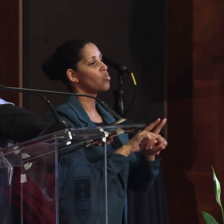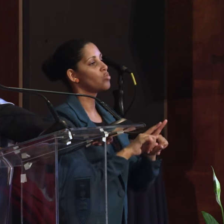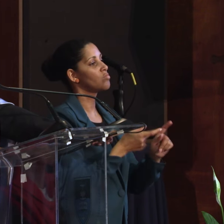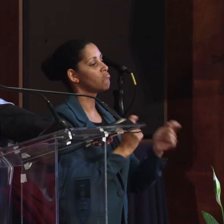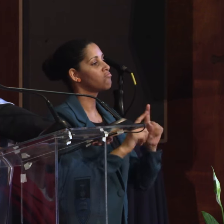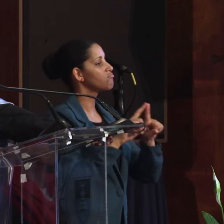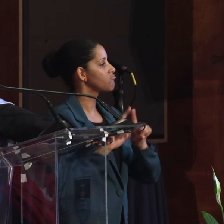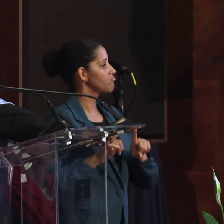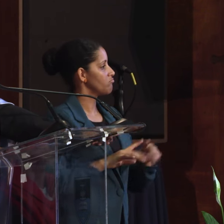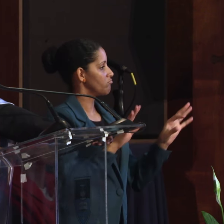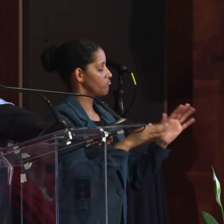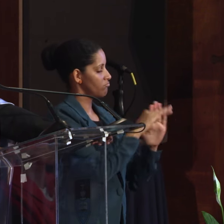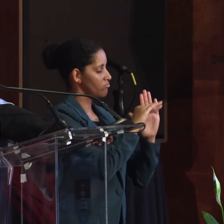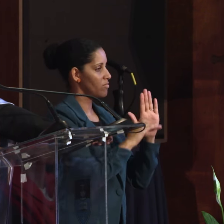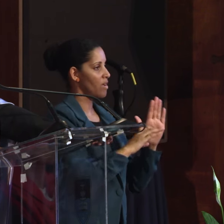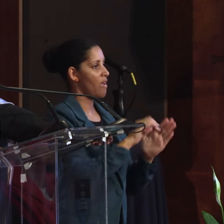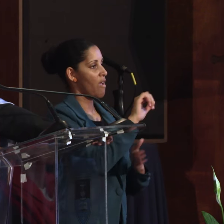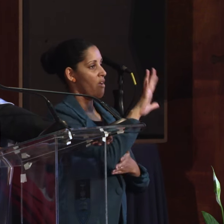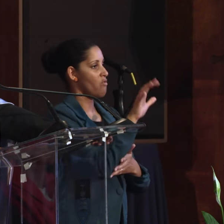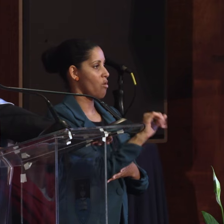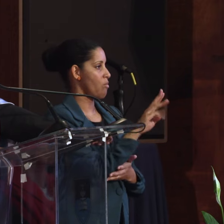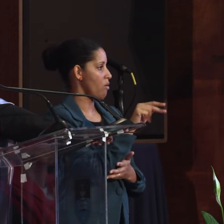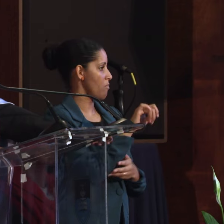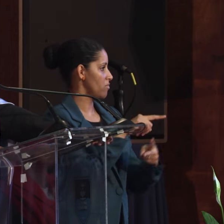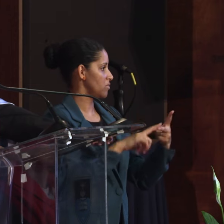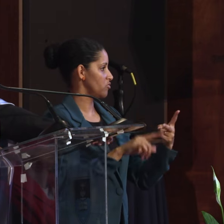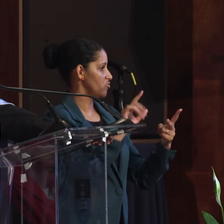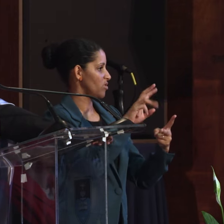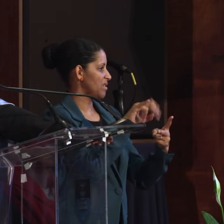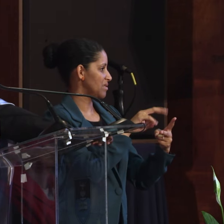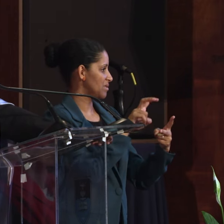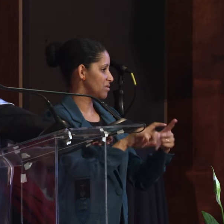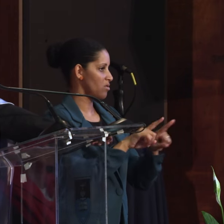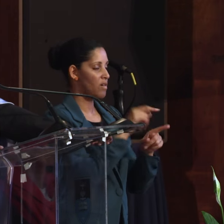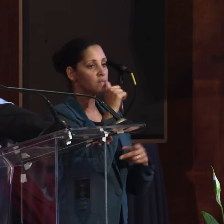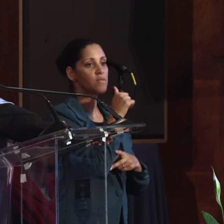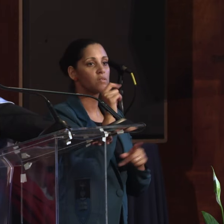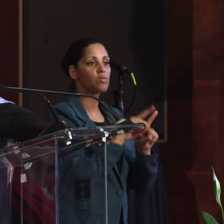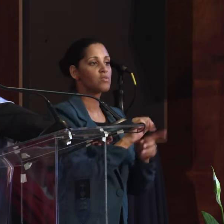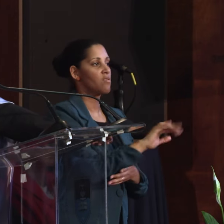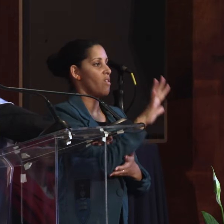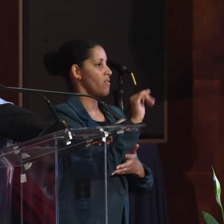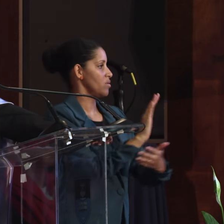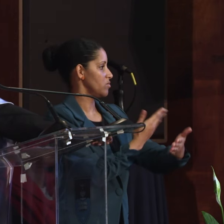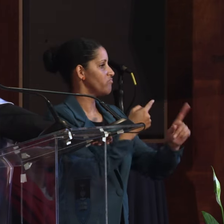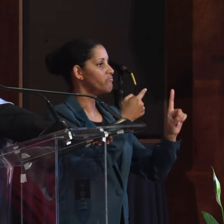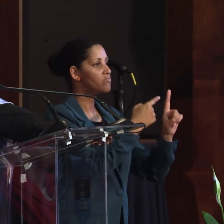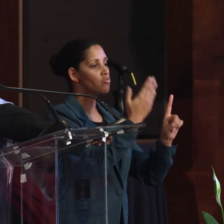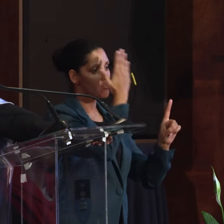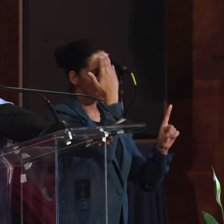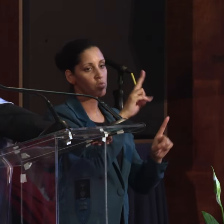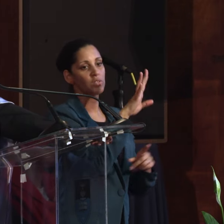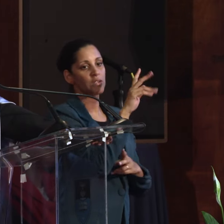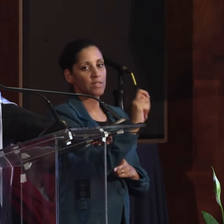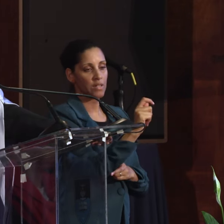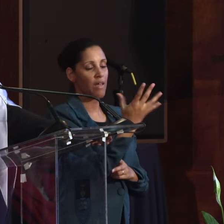across multiple genres of Afropop, Afrojazz, gospel, and South African music. She graduated from UCT,